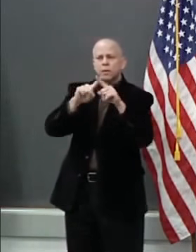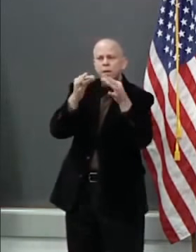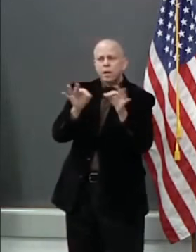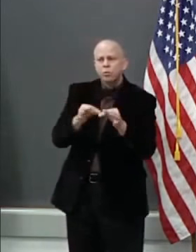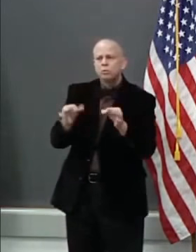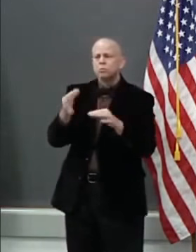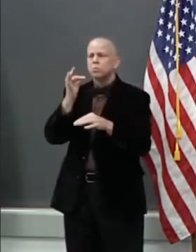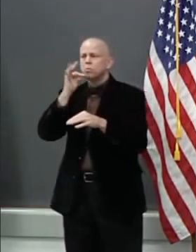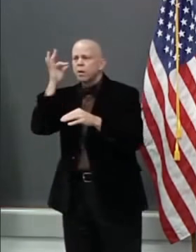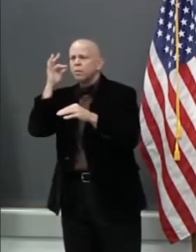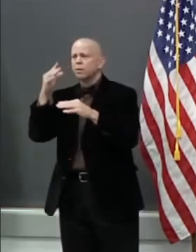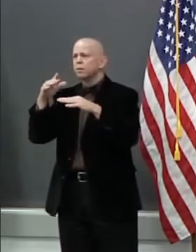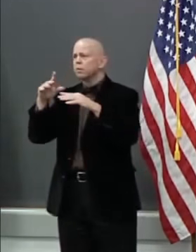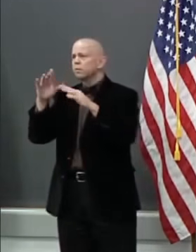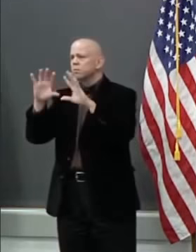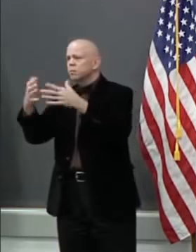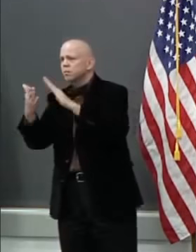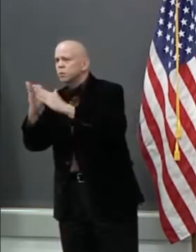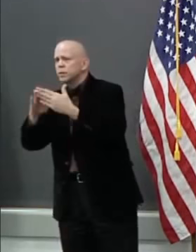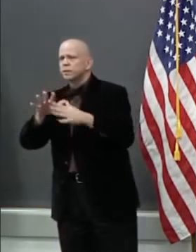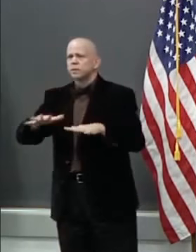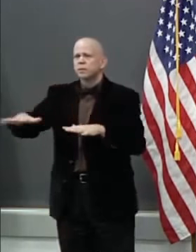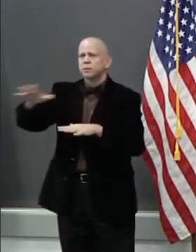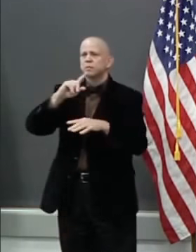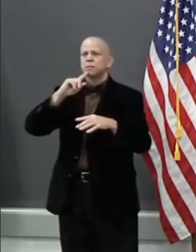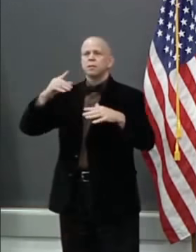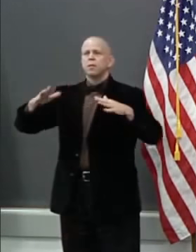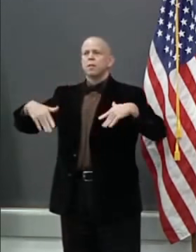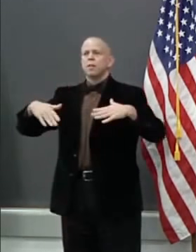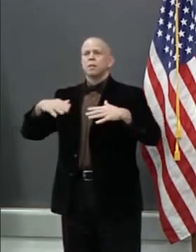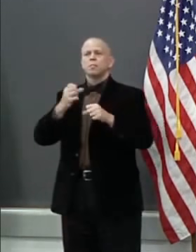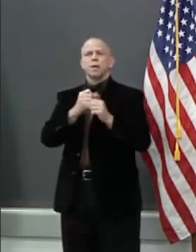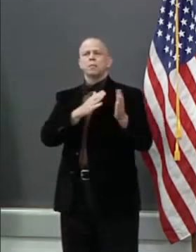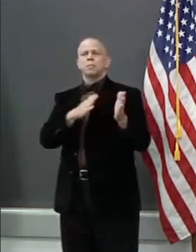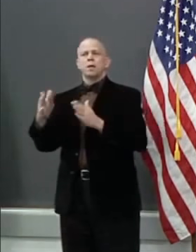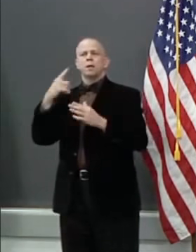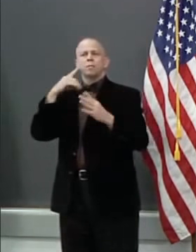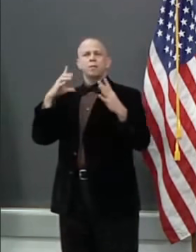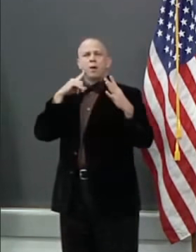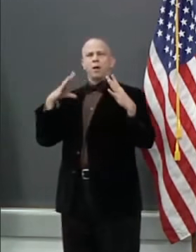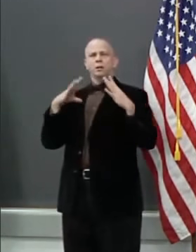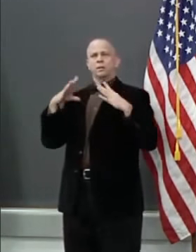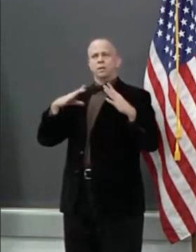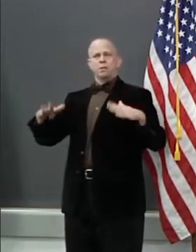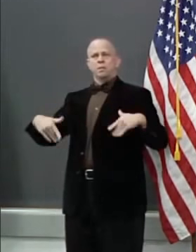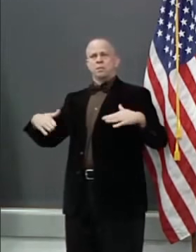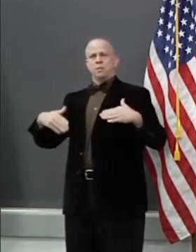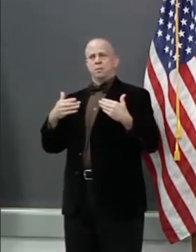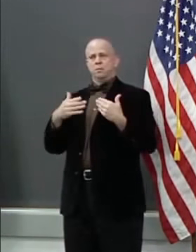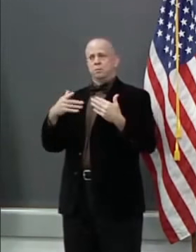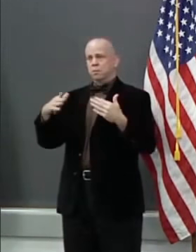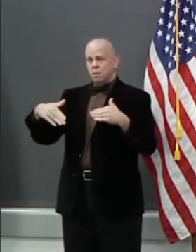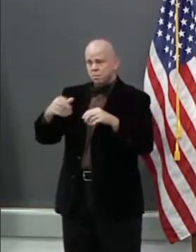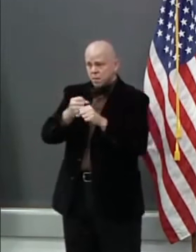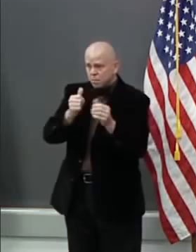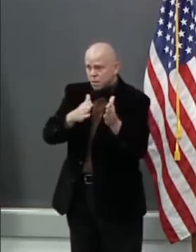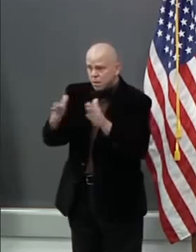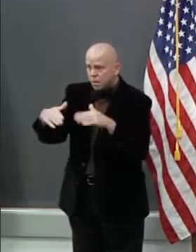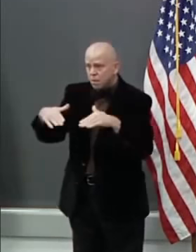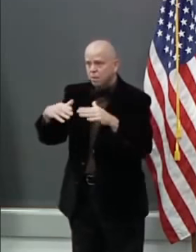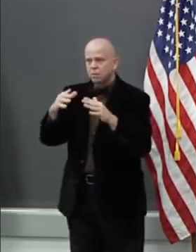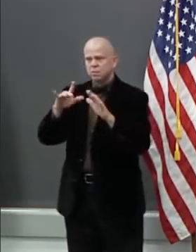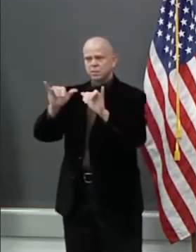haven't made their holiday plans yet. So we're asking you, if you haven't made those plans, stay home, gather with your immediate family,